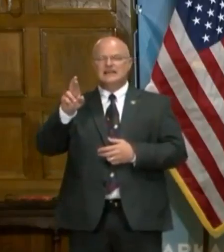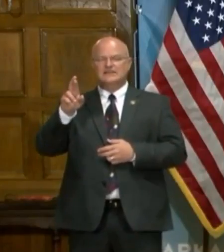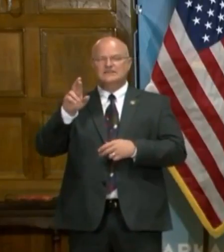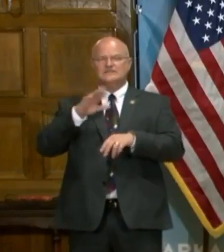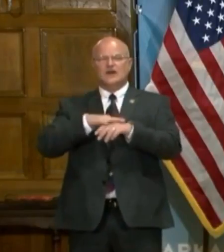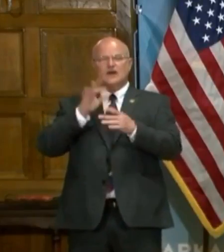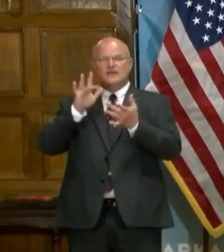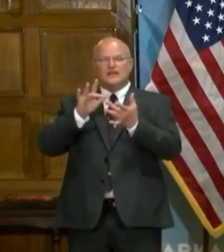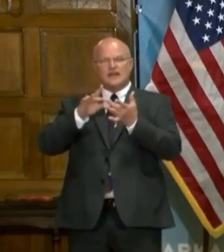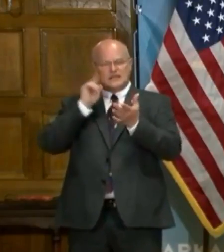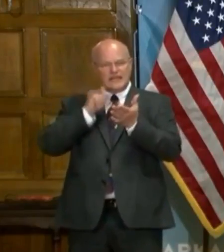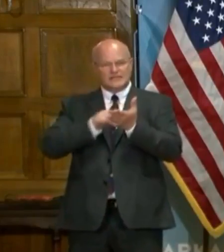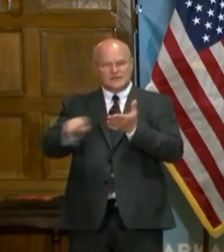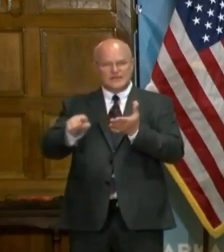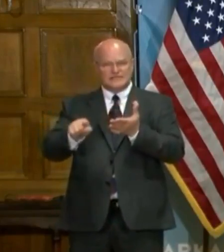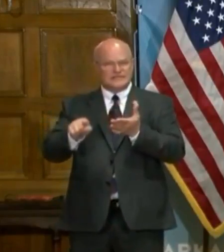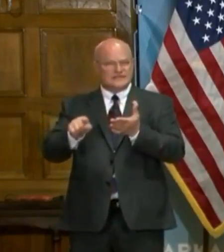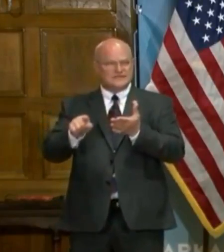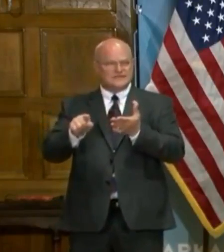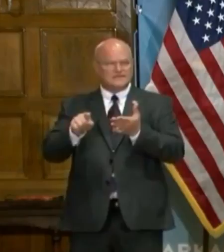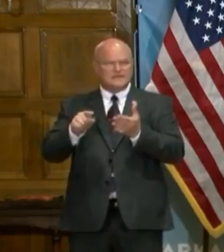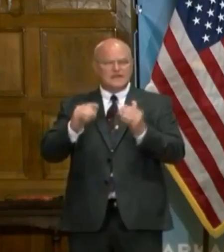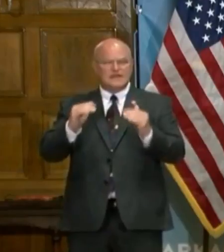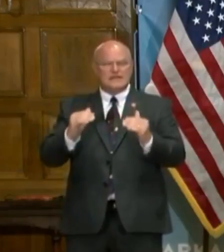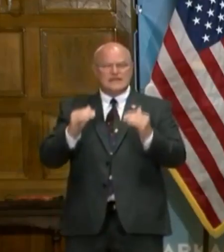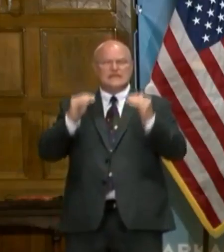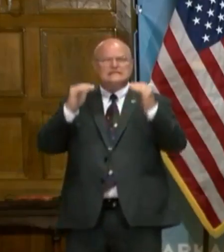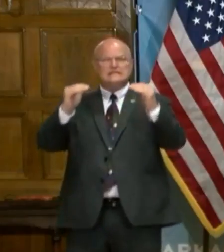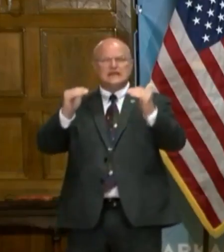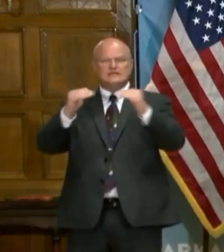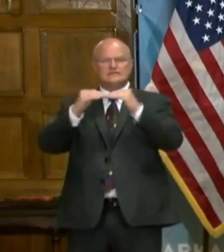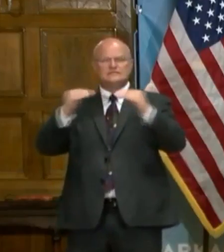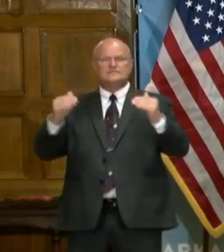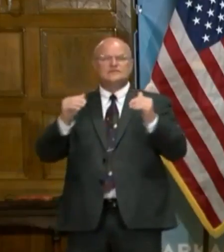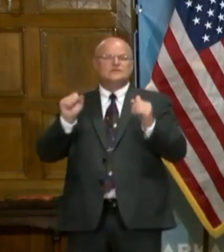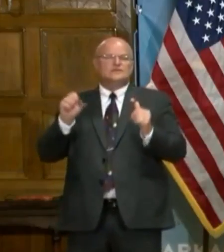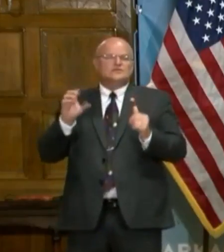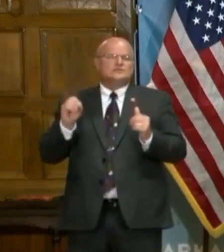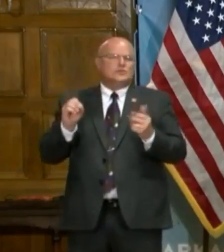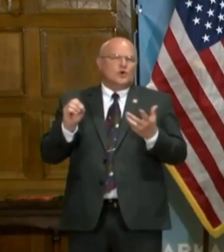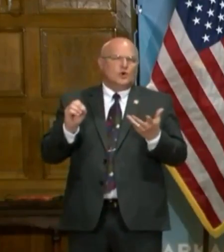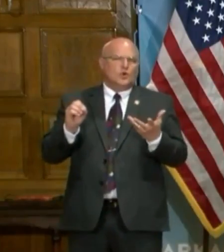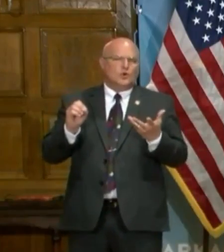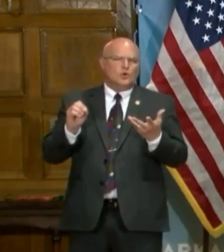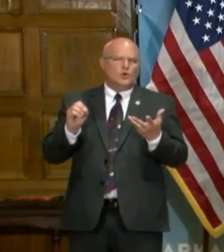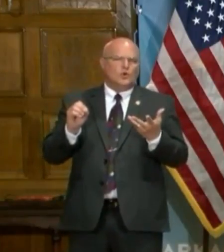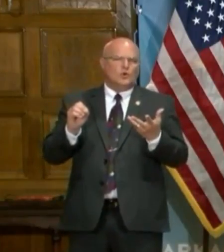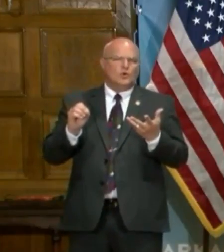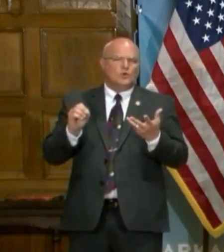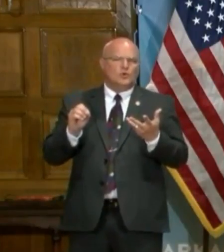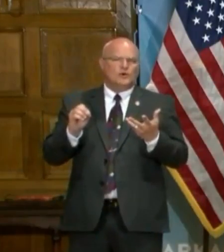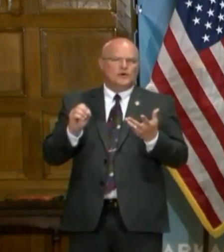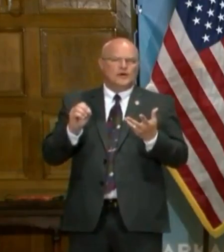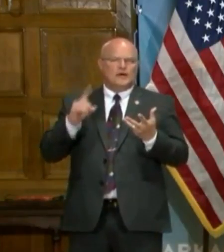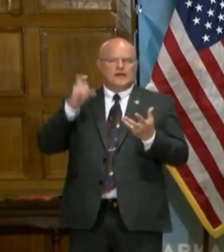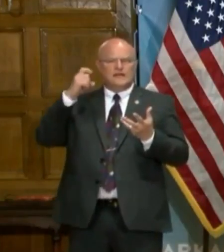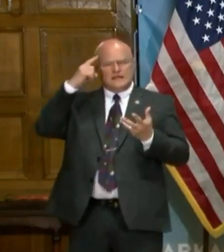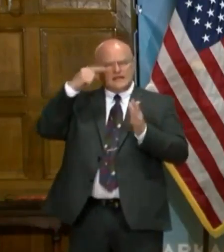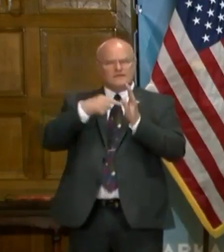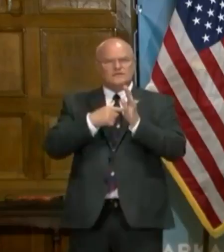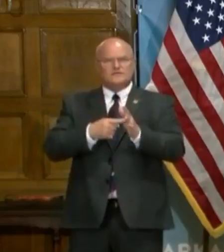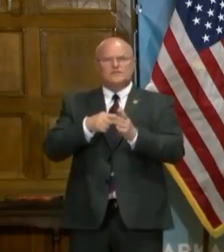contact tracing. Just to take to the next level, Dr. Smith, so In the chart that the governor showed, there were 49